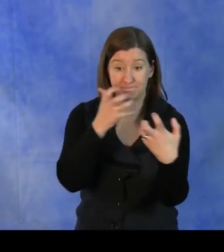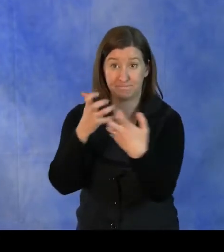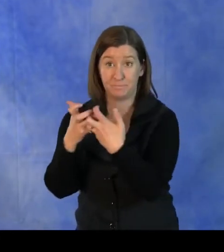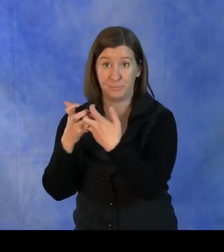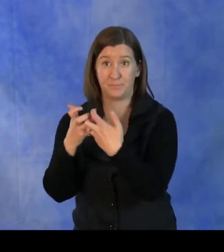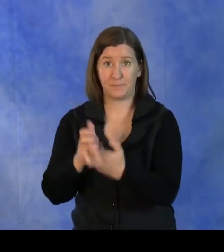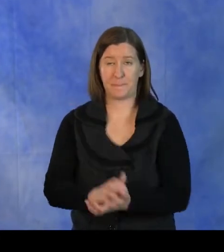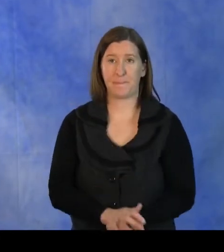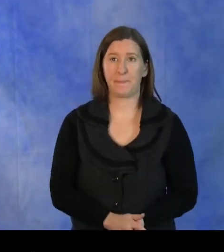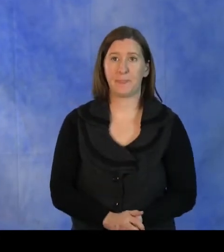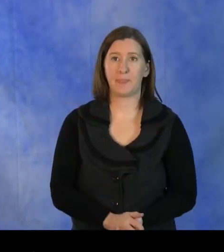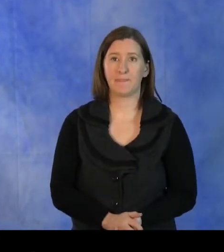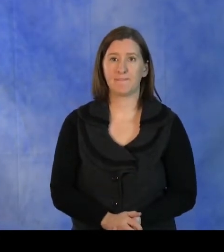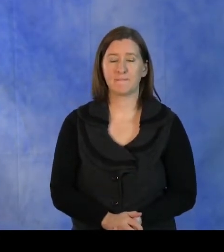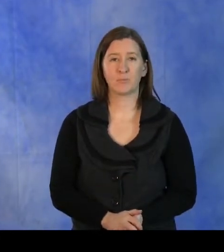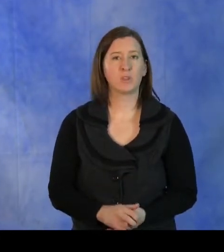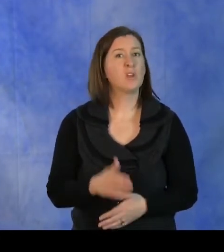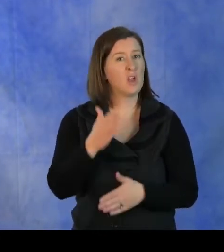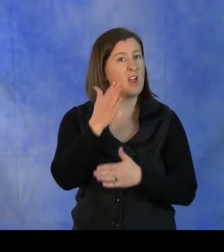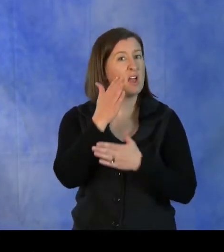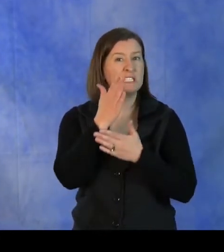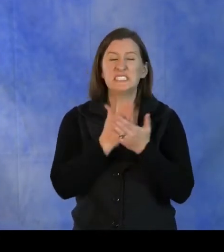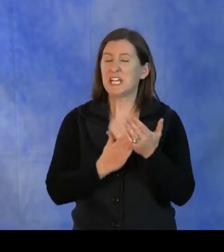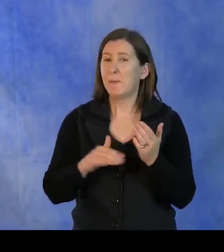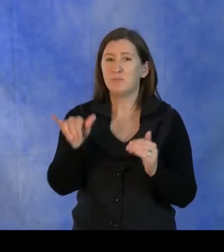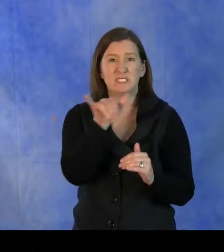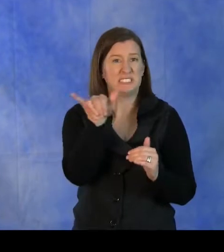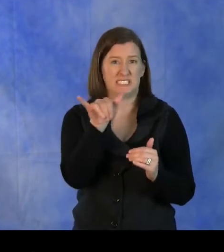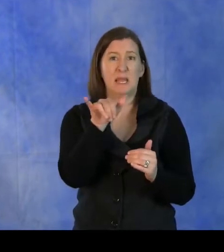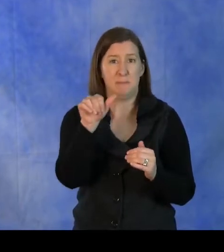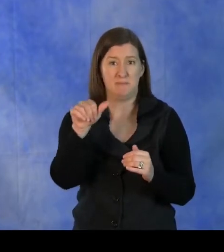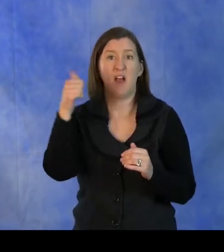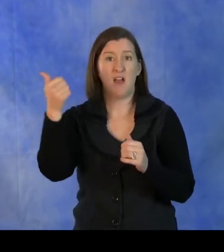each student has their own needs and you have to accommodate for that.